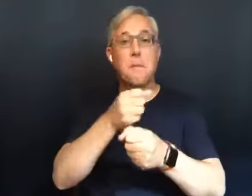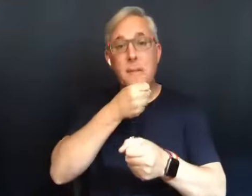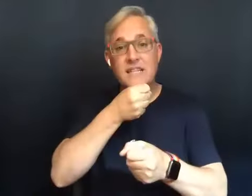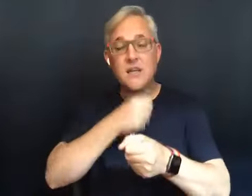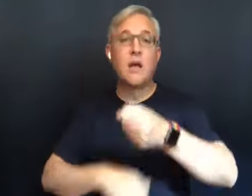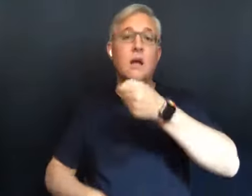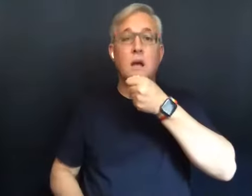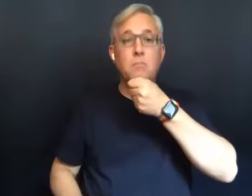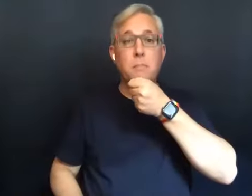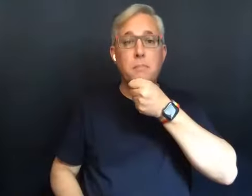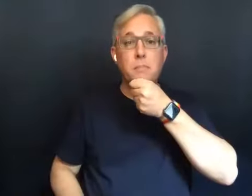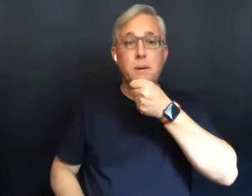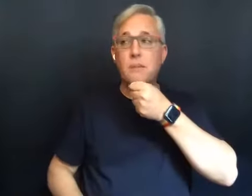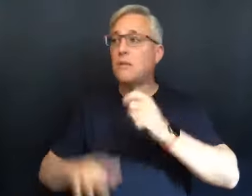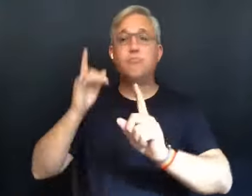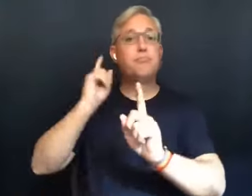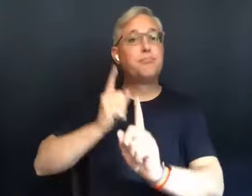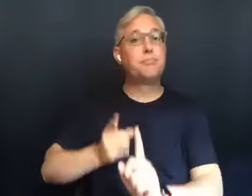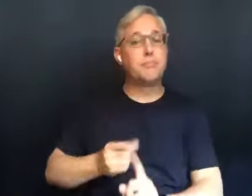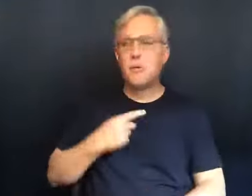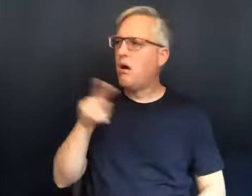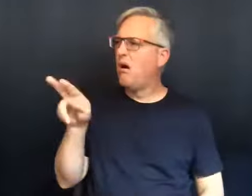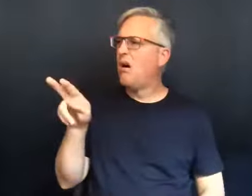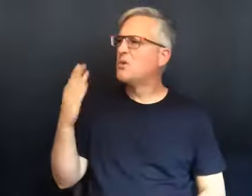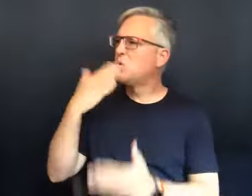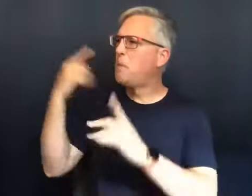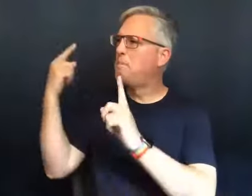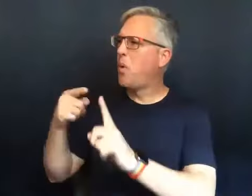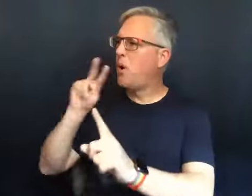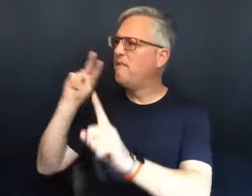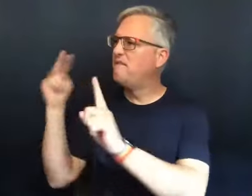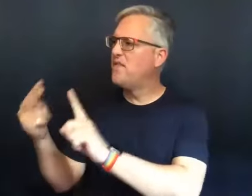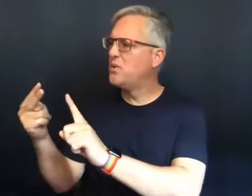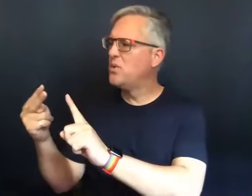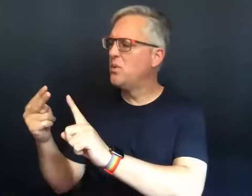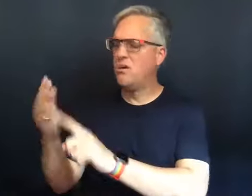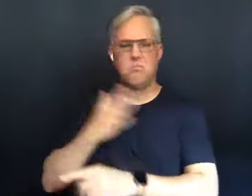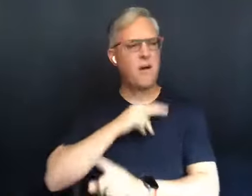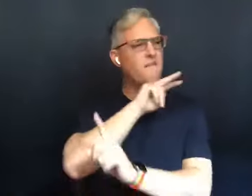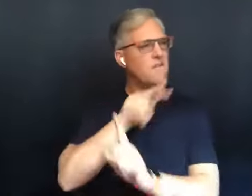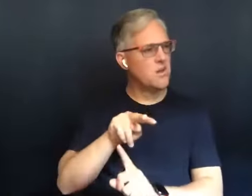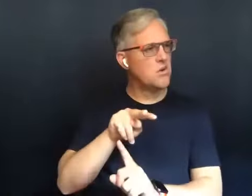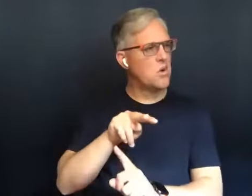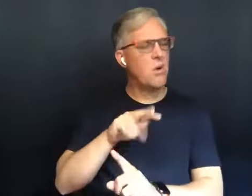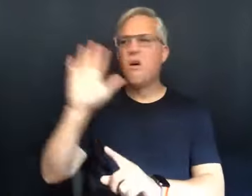and trustees come to the microphone with really good points on both sides of an